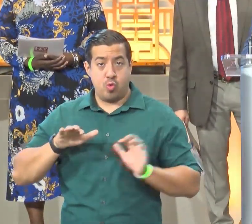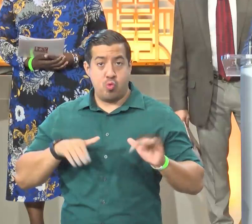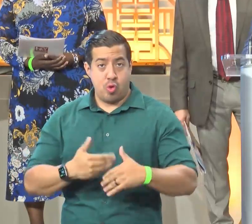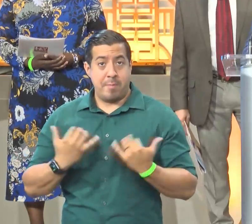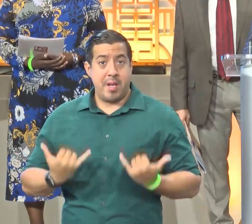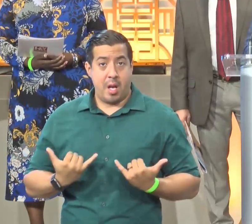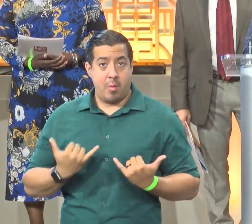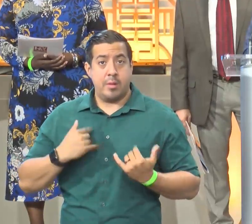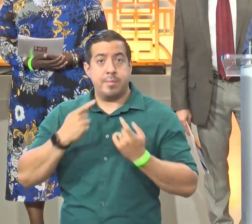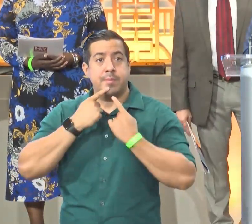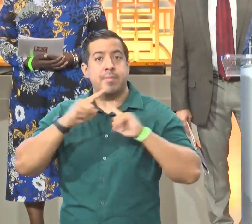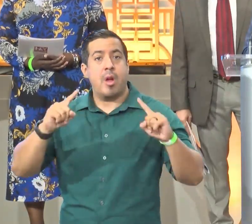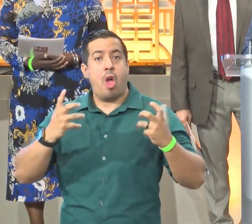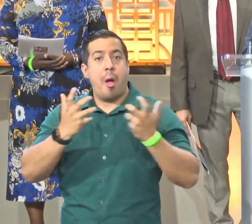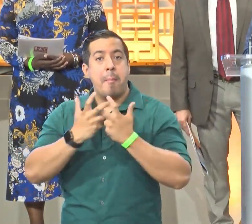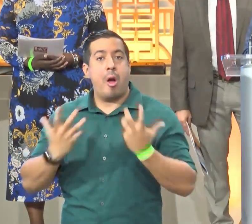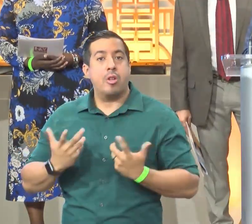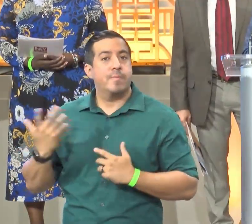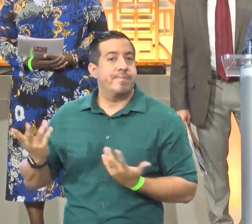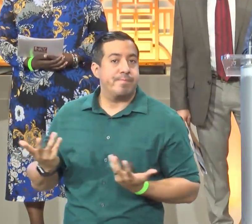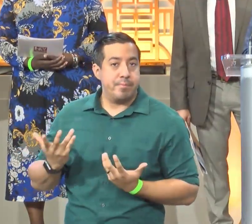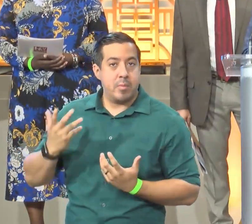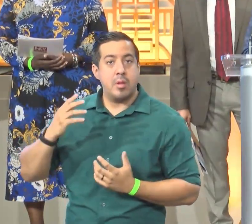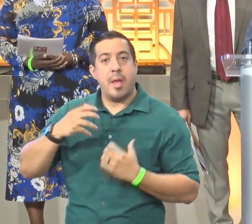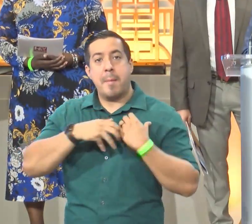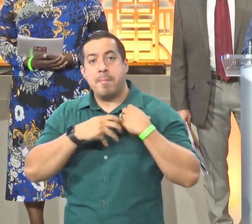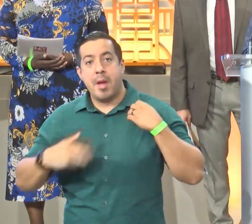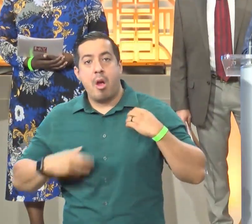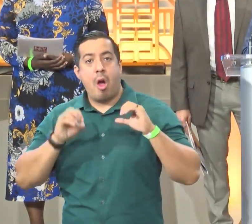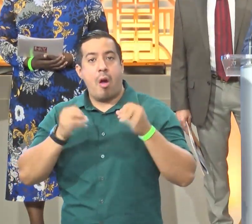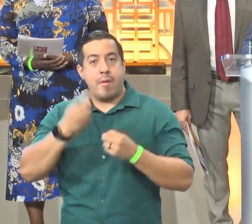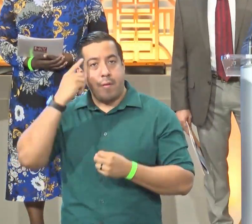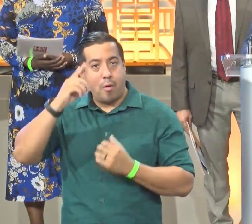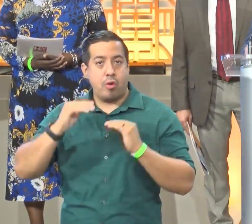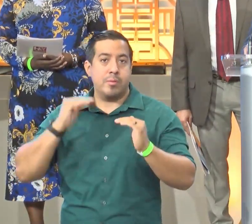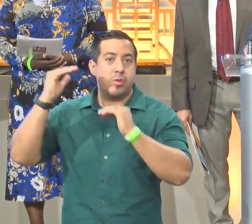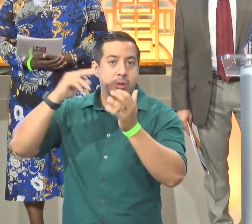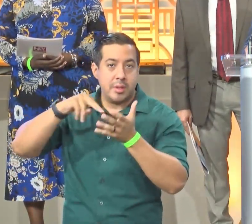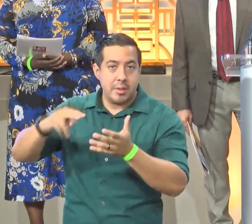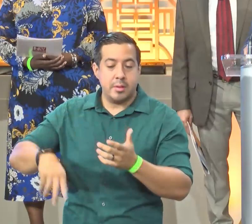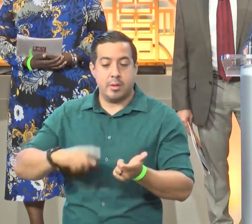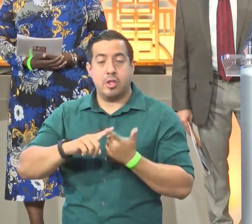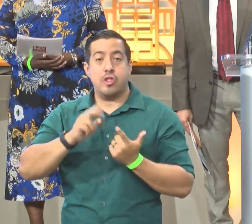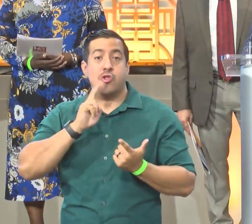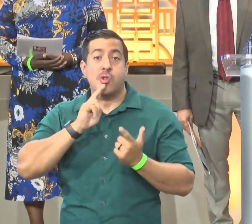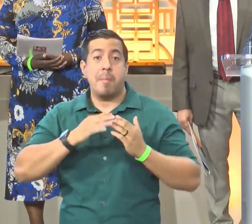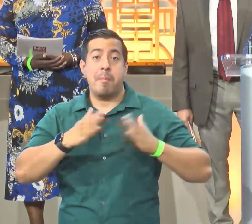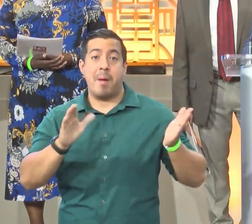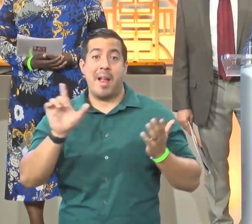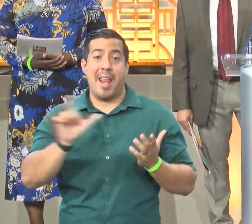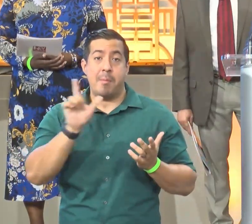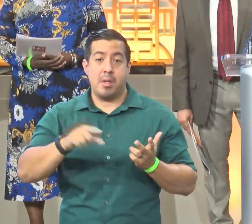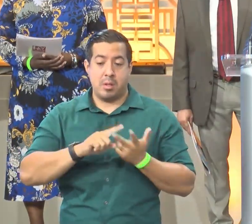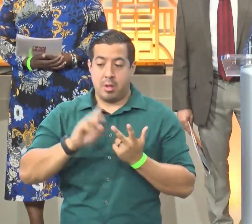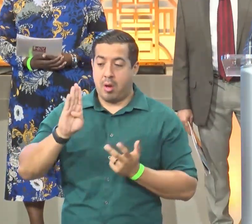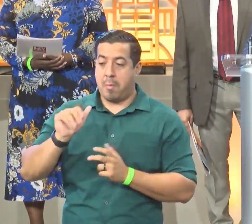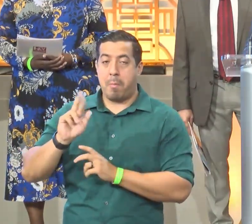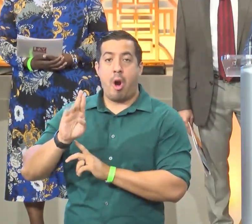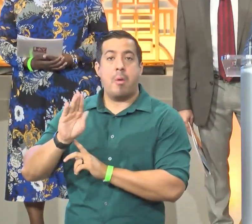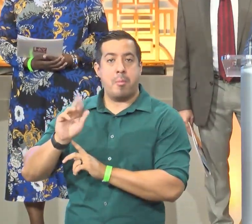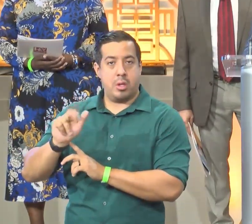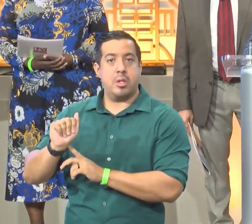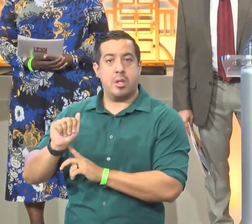I announced a partnership between the Mayor's Office for Adult Literacy, the Houston Public Library, and the Barbara Bush Houston